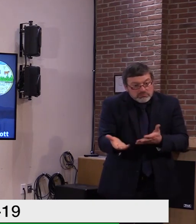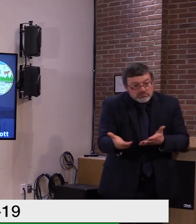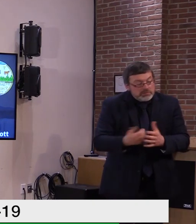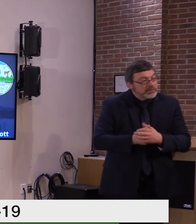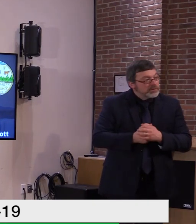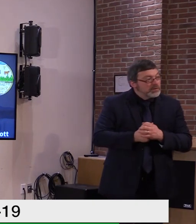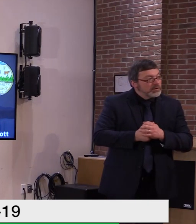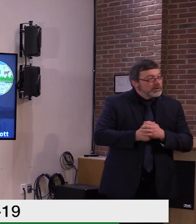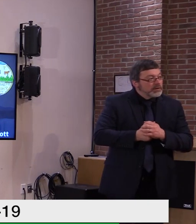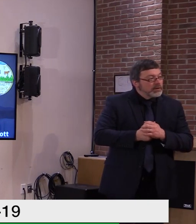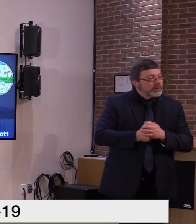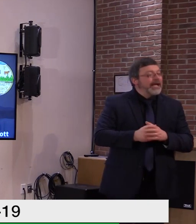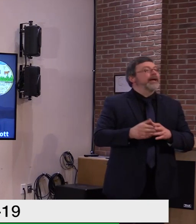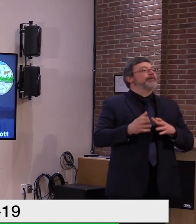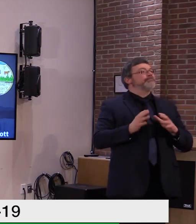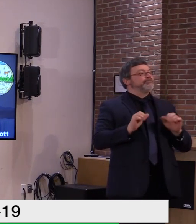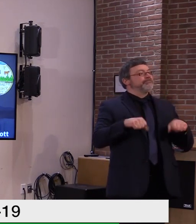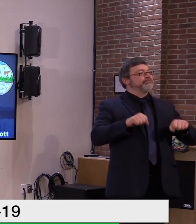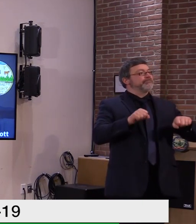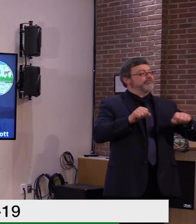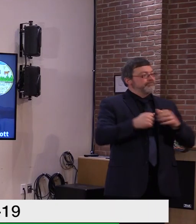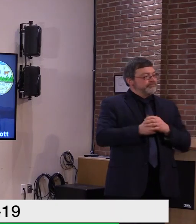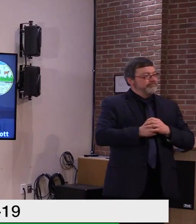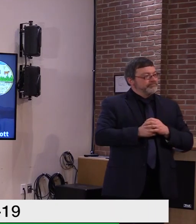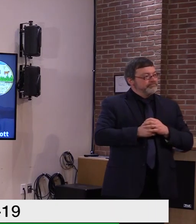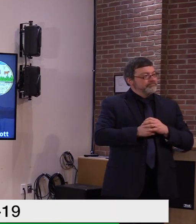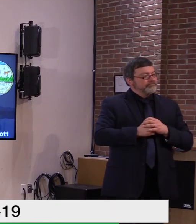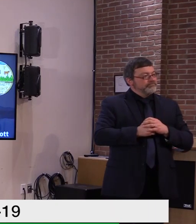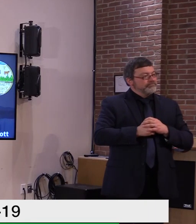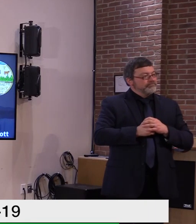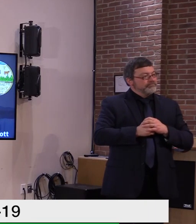Hey, can you hear me? We can. Hello?